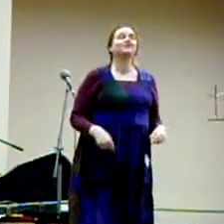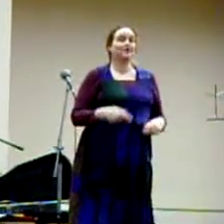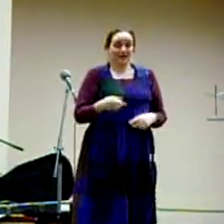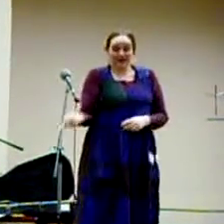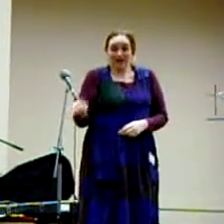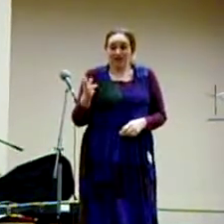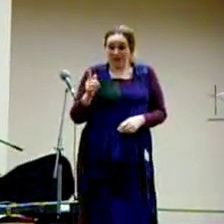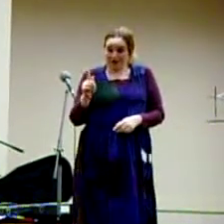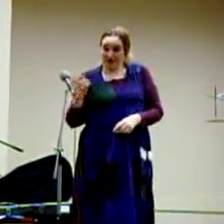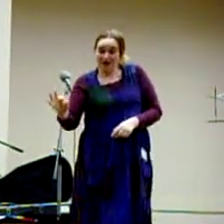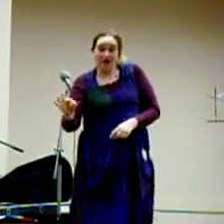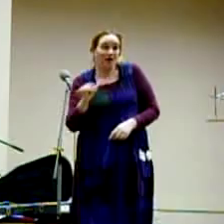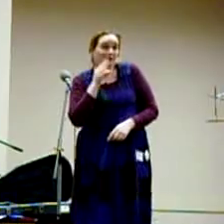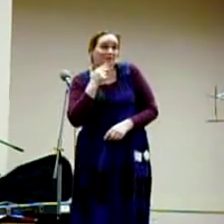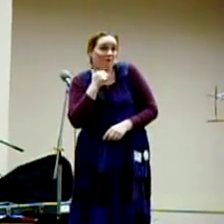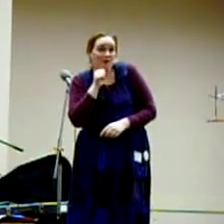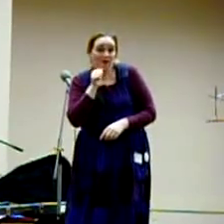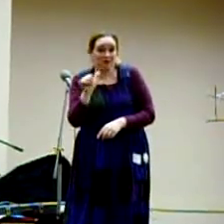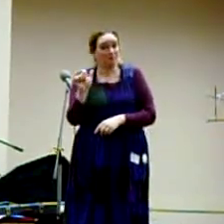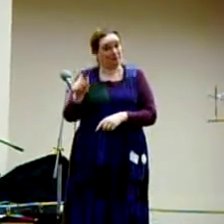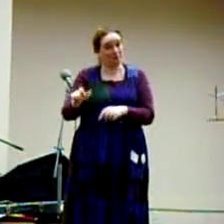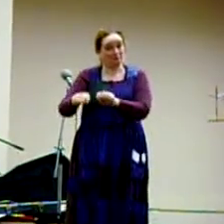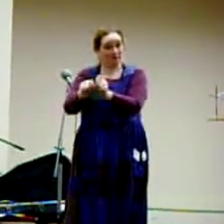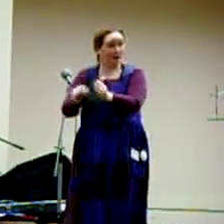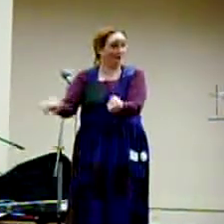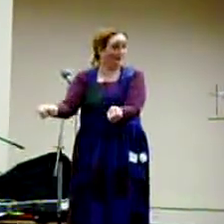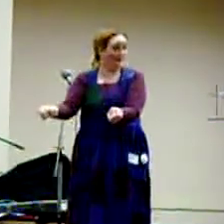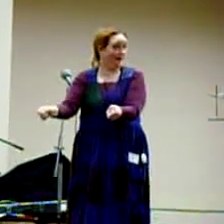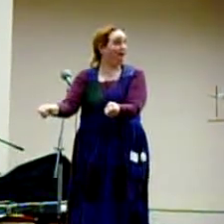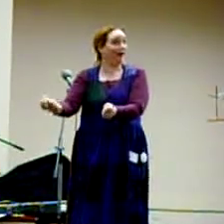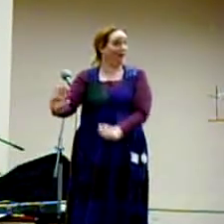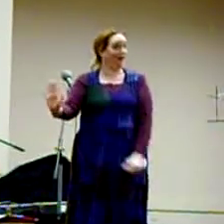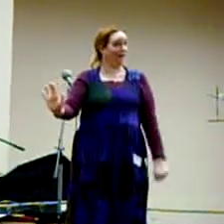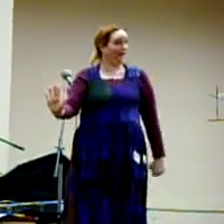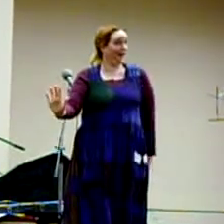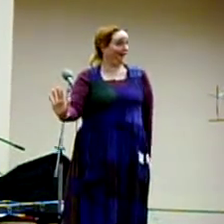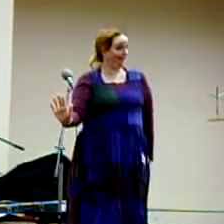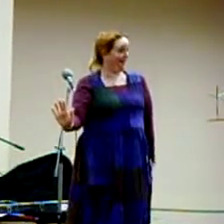These cute canines don't have to be tied.